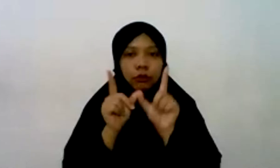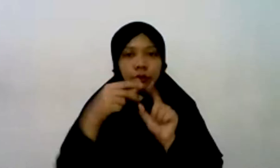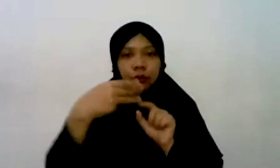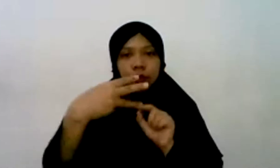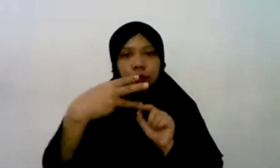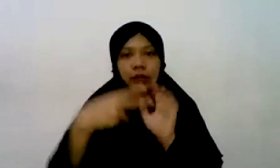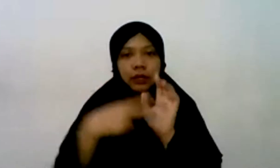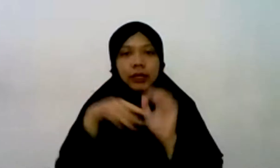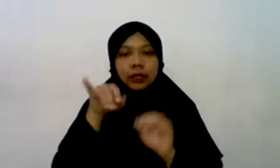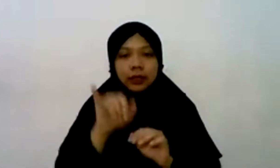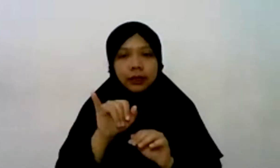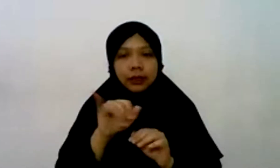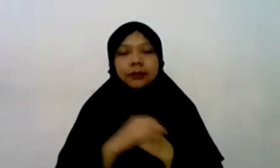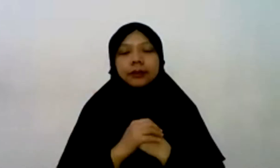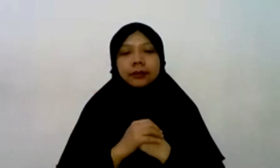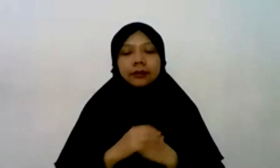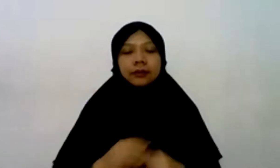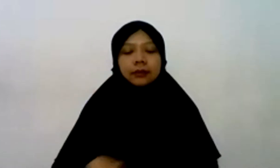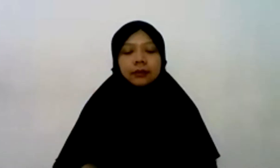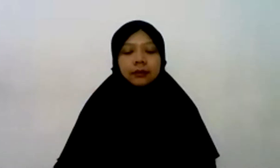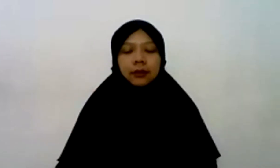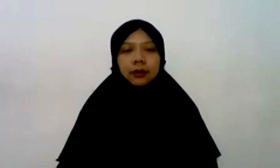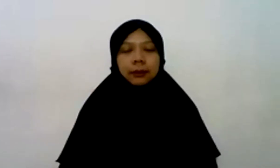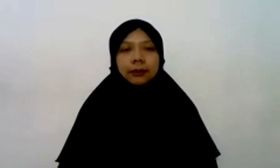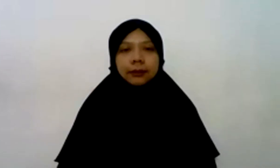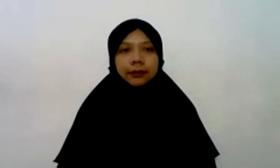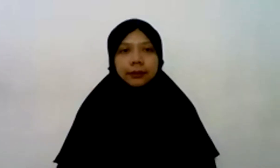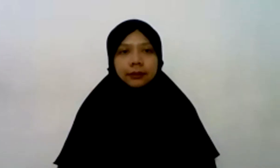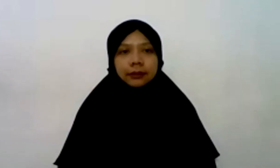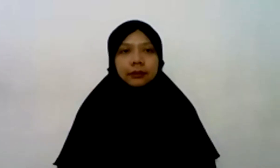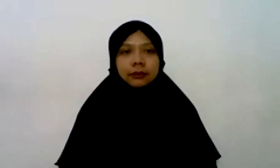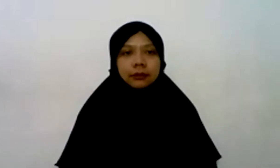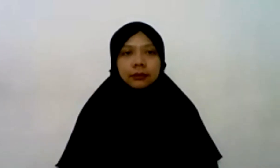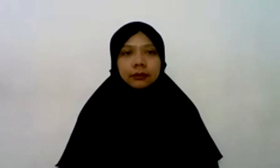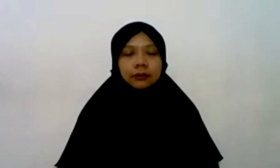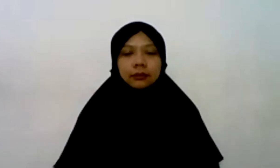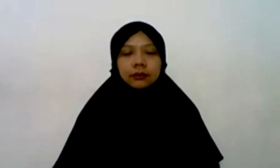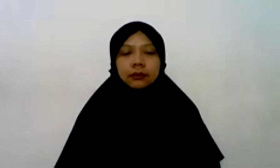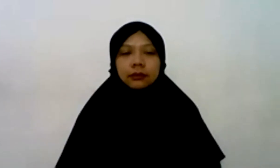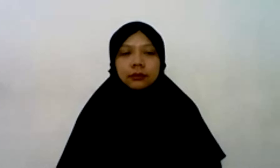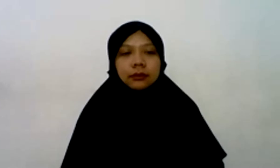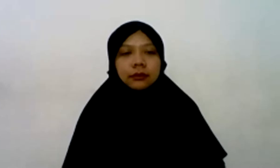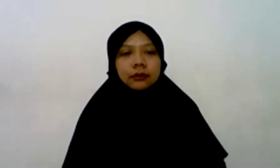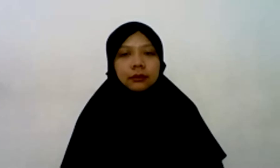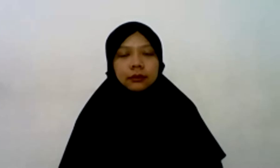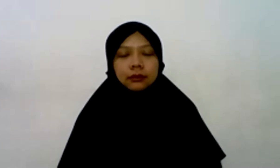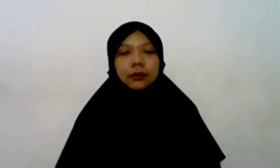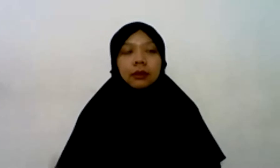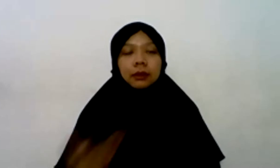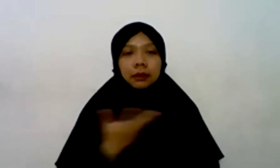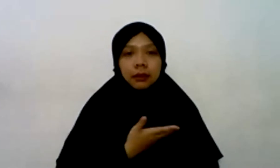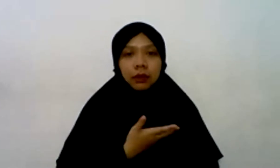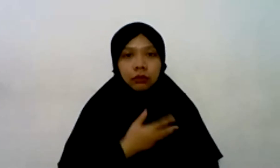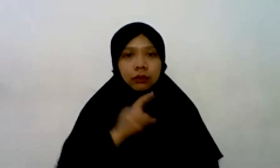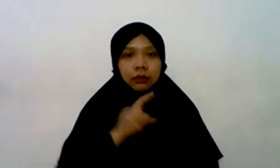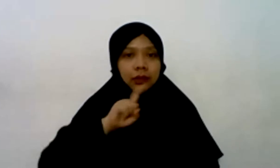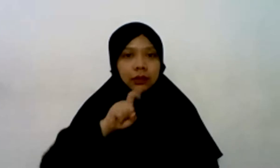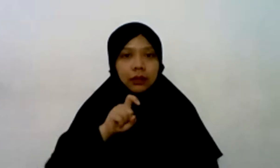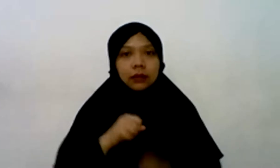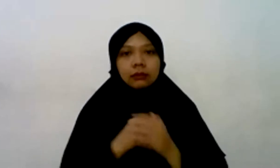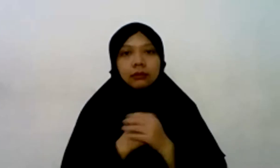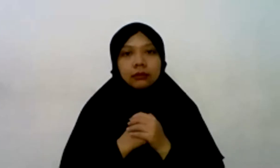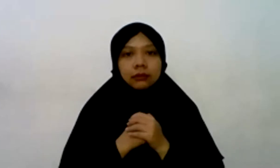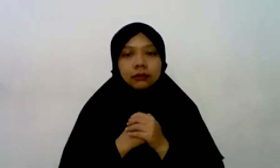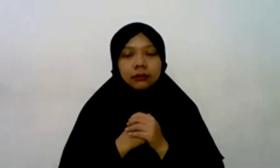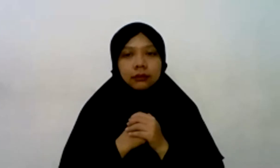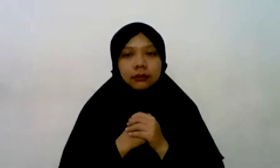Hello, can you hear me clearly? Yes. Yep. I want to ask for the to the